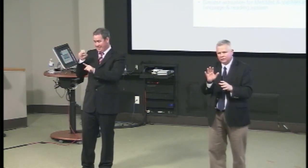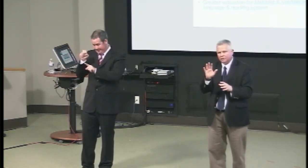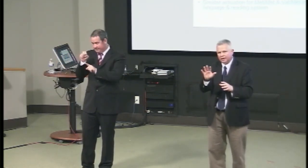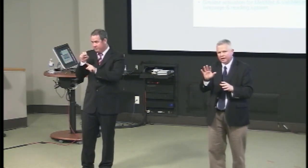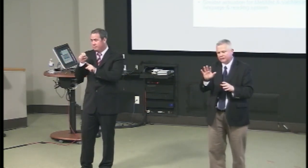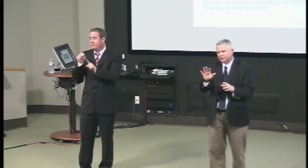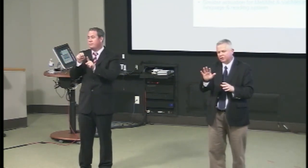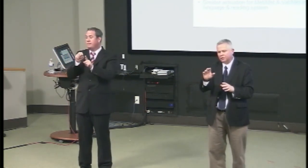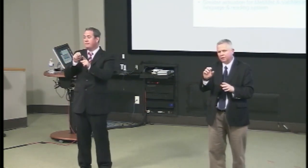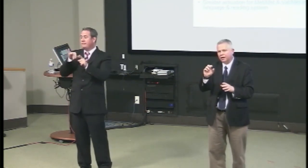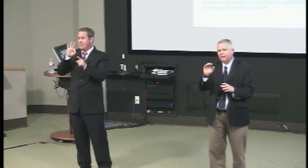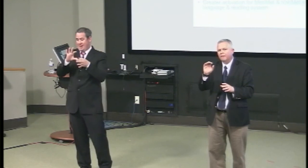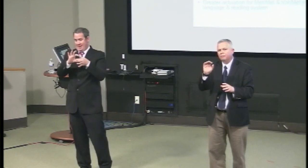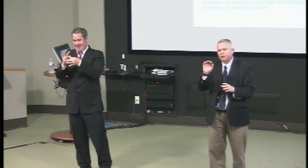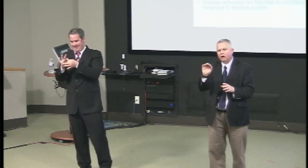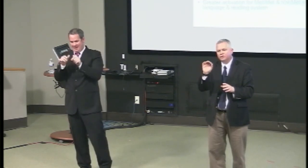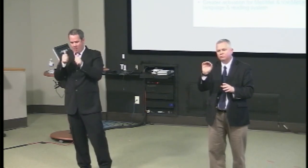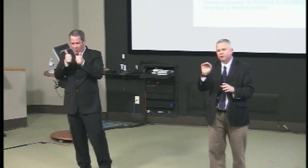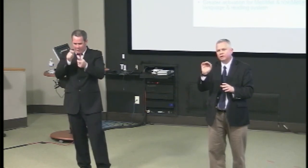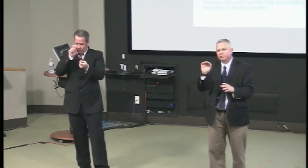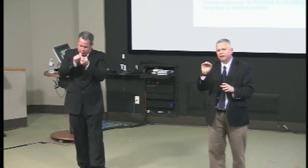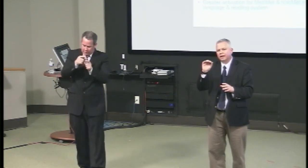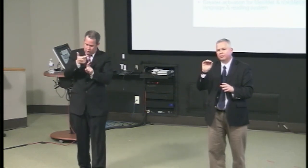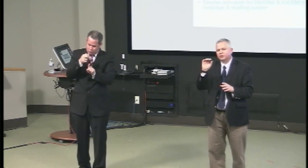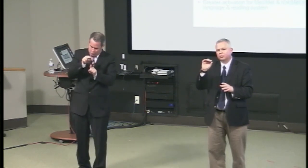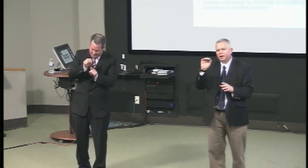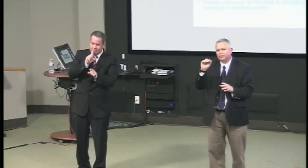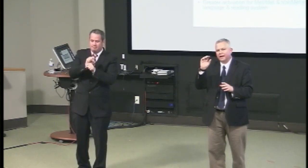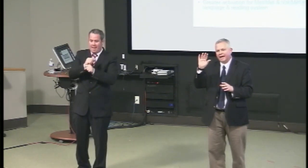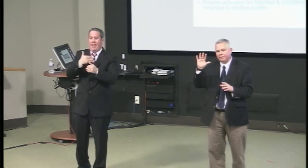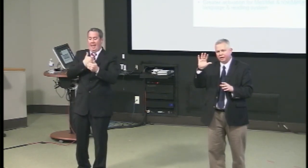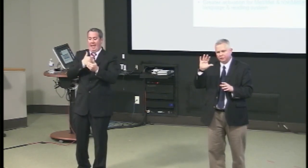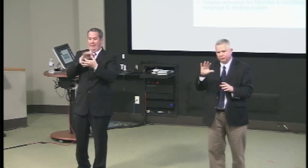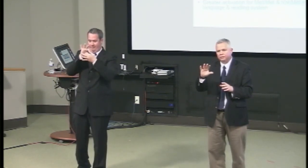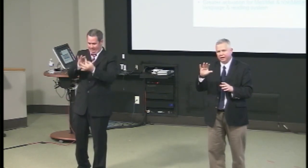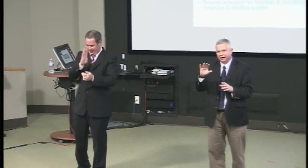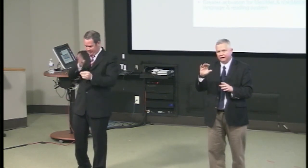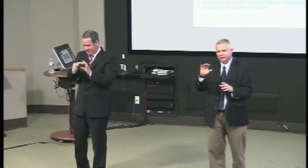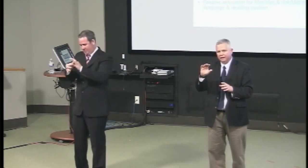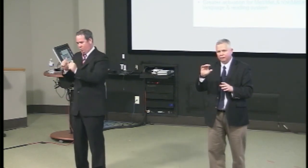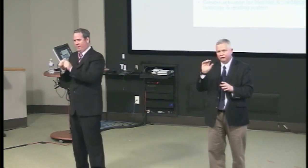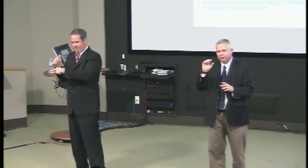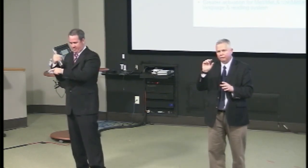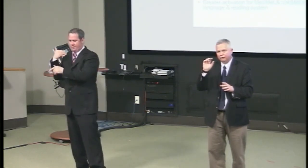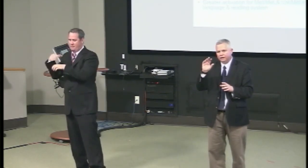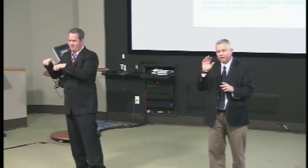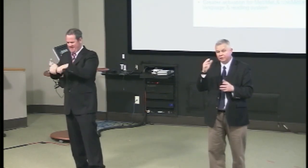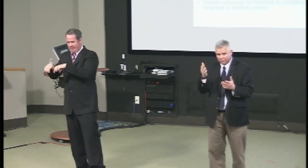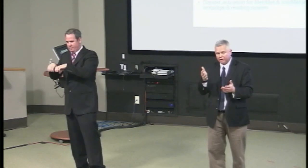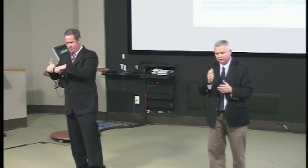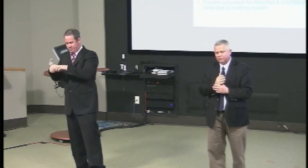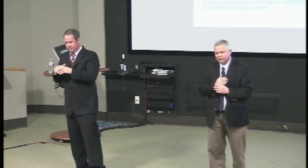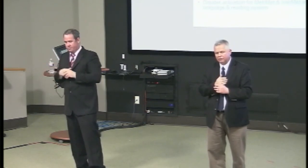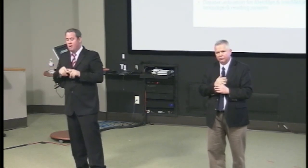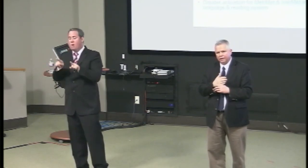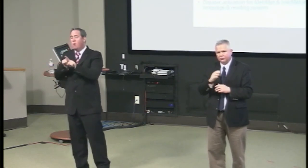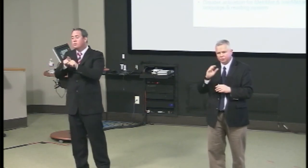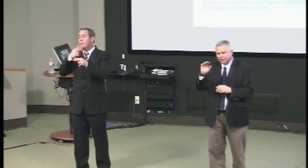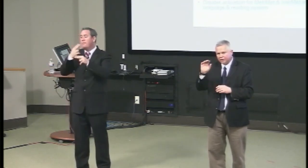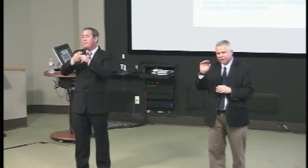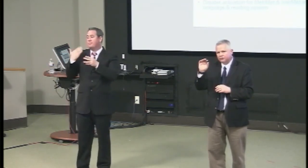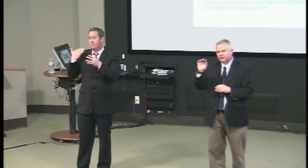bit beyond today's discussion, but because we are able to quantify GABA and glutamate, we were particularly,